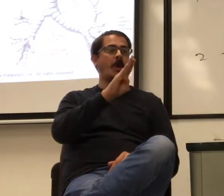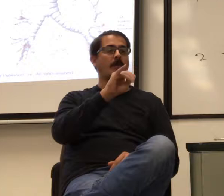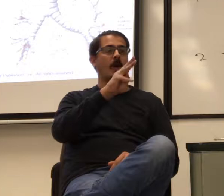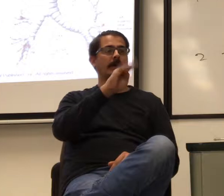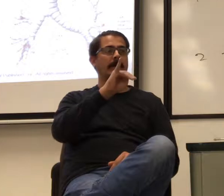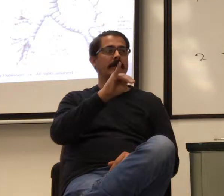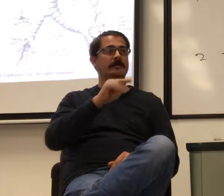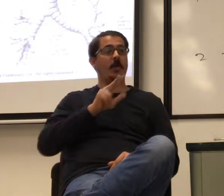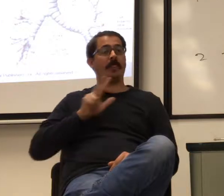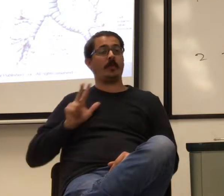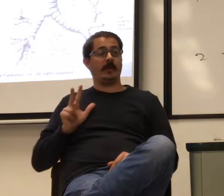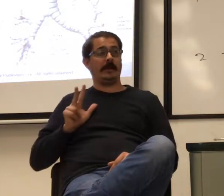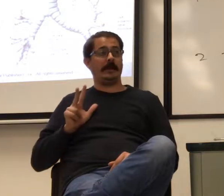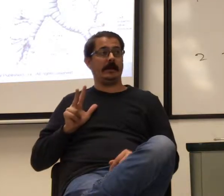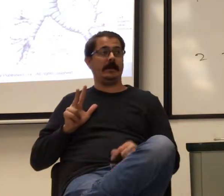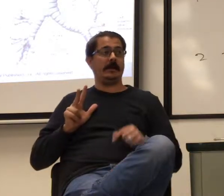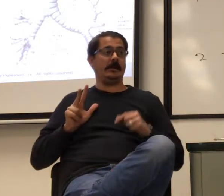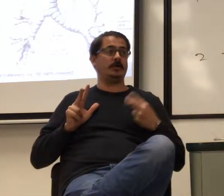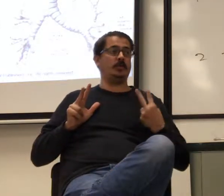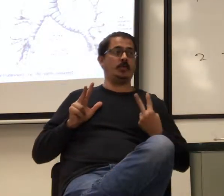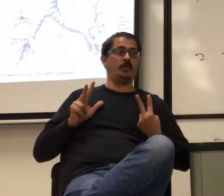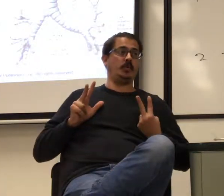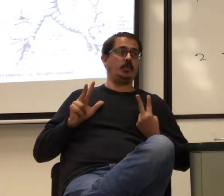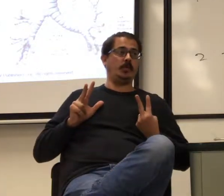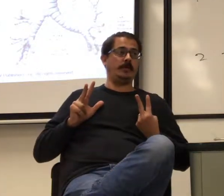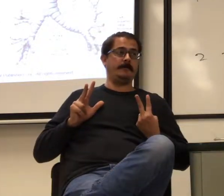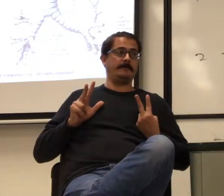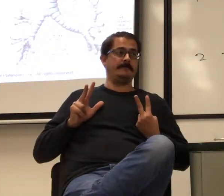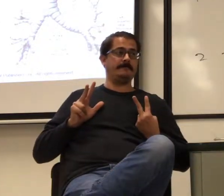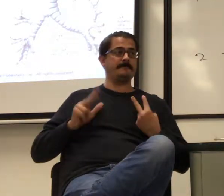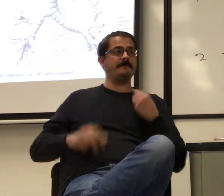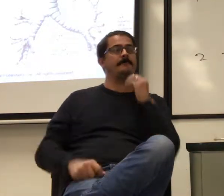3 lobar